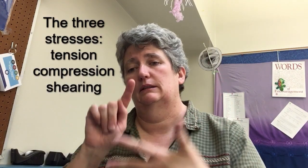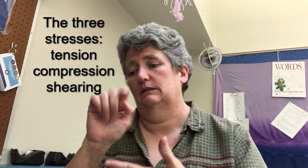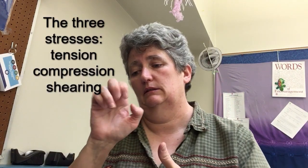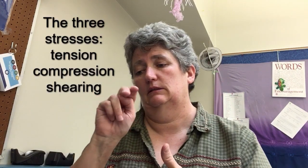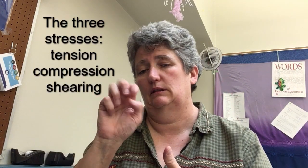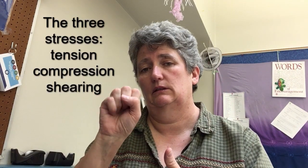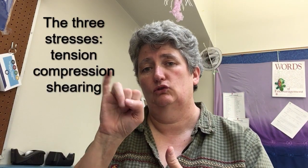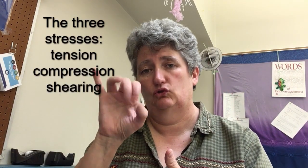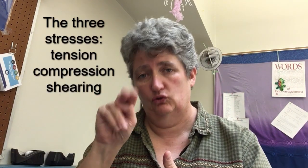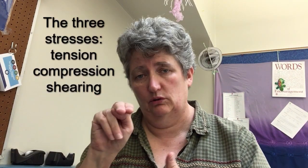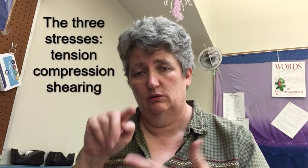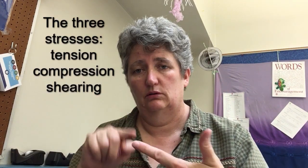squeezing.